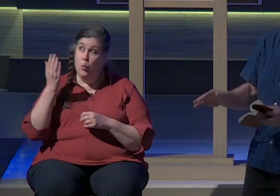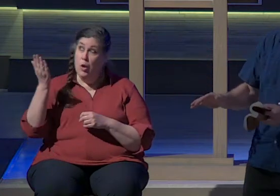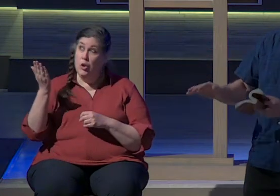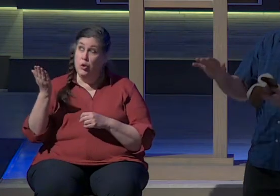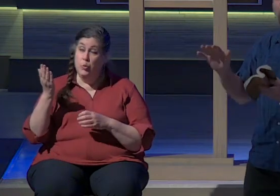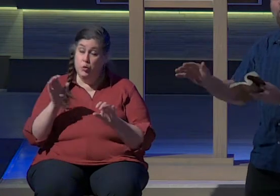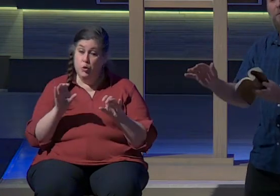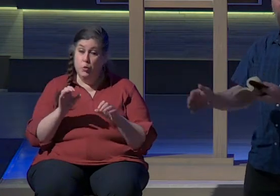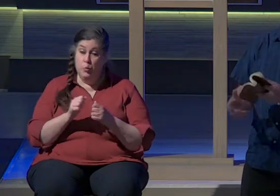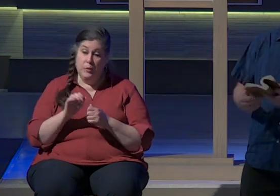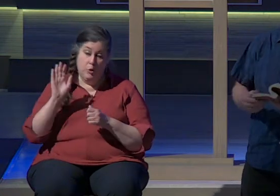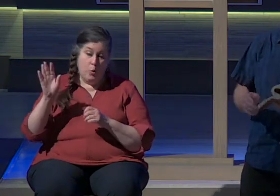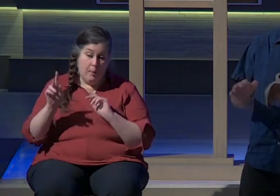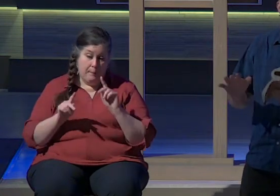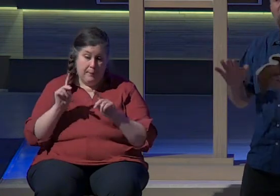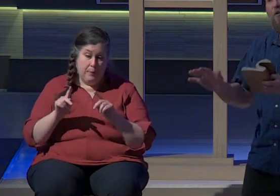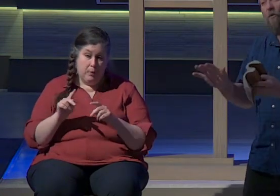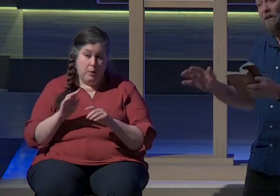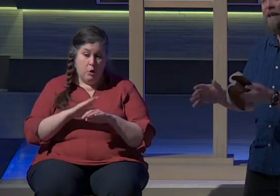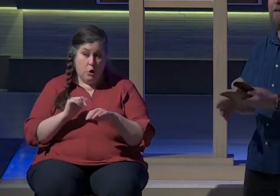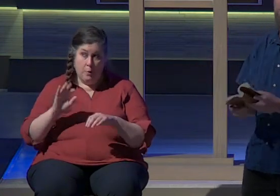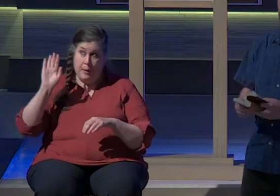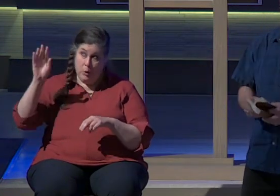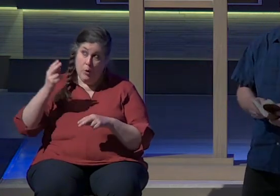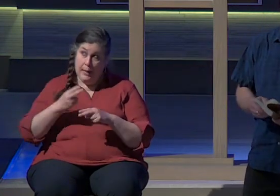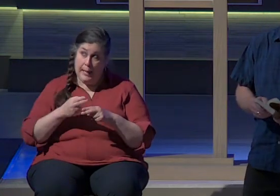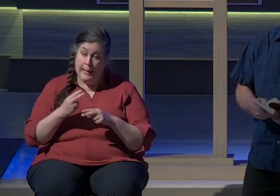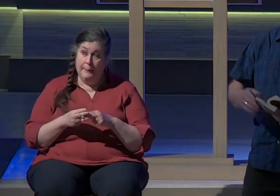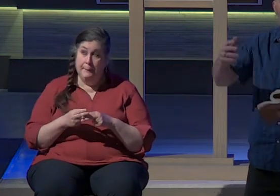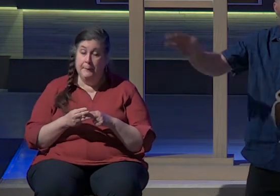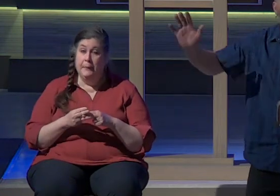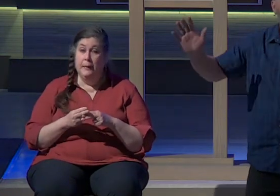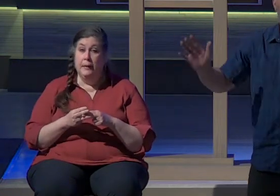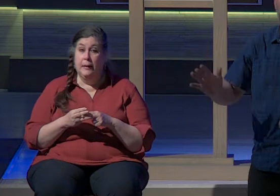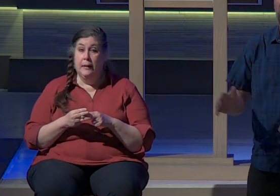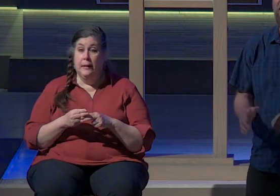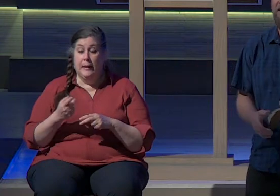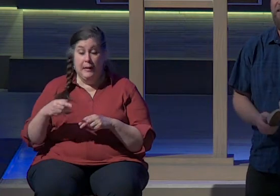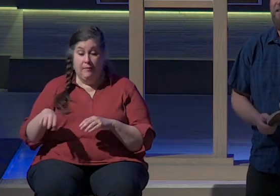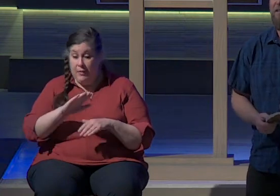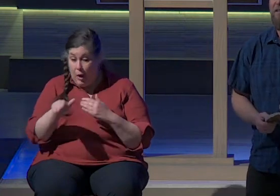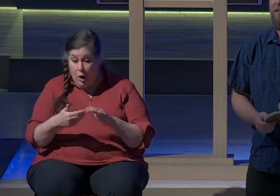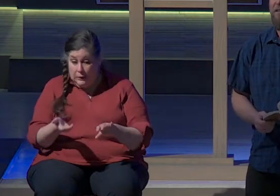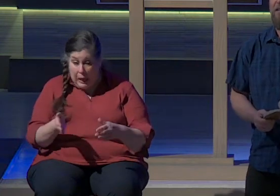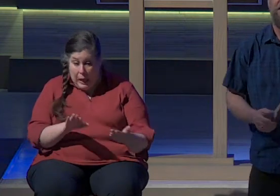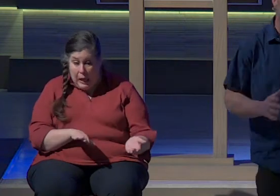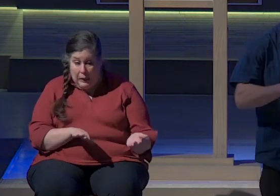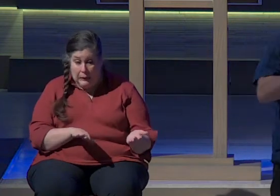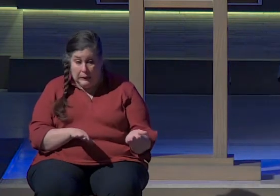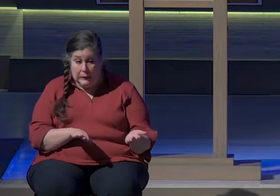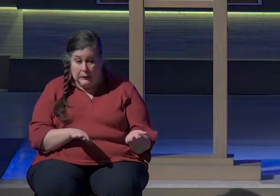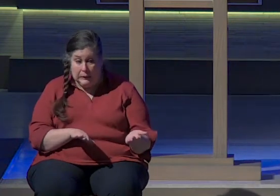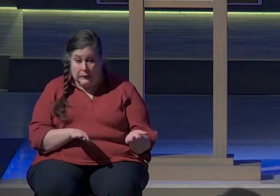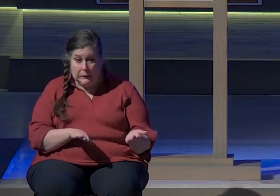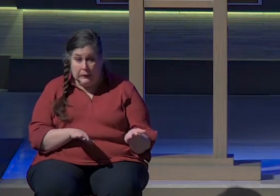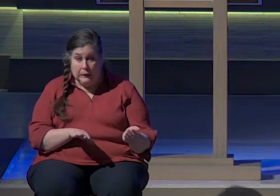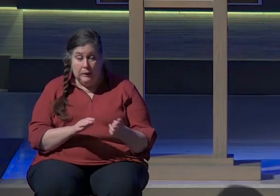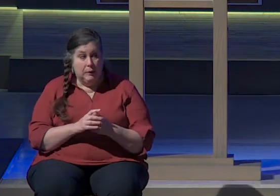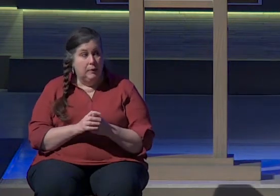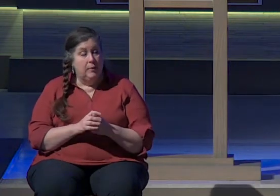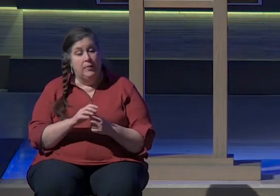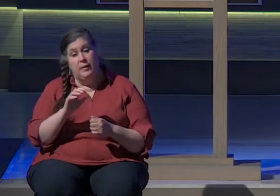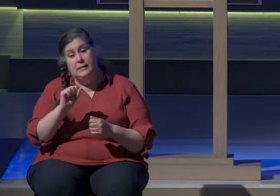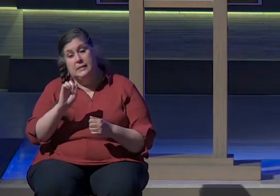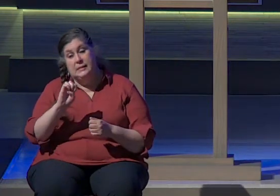do with your people called by your name, and if they all die, the secular world,